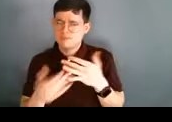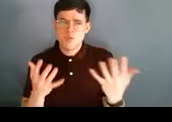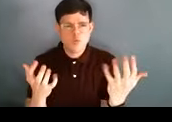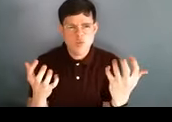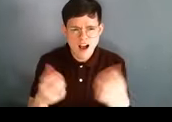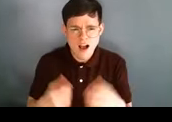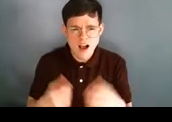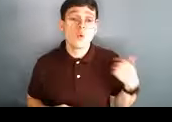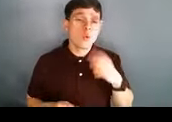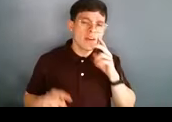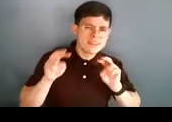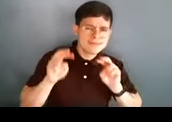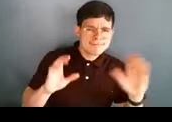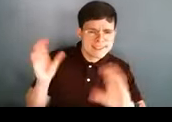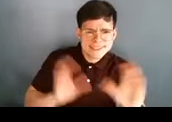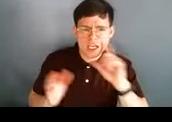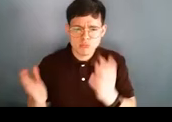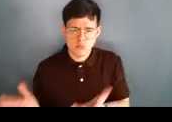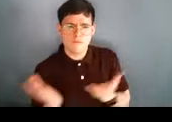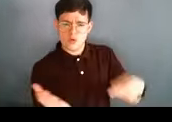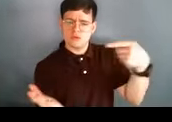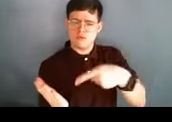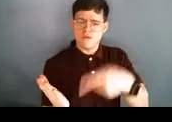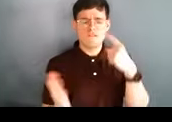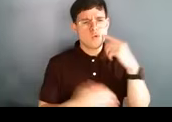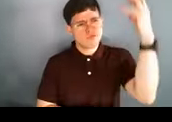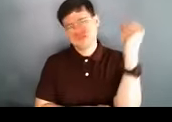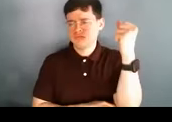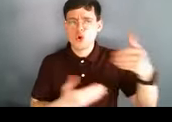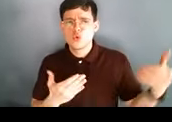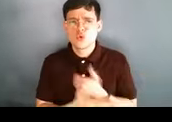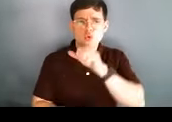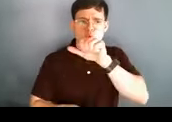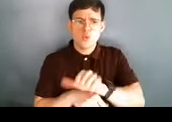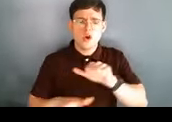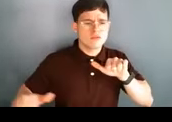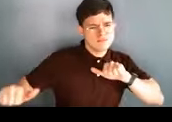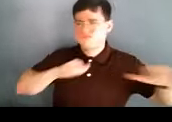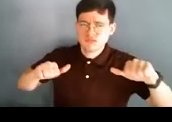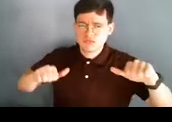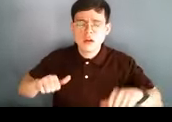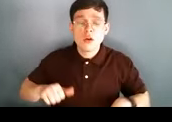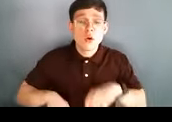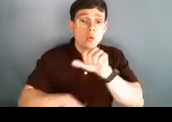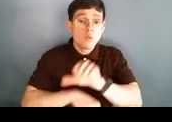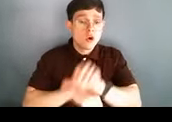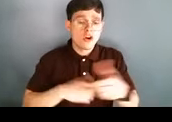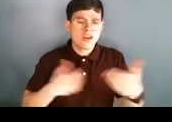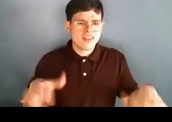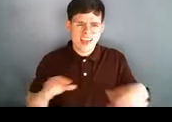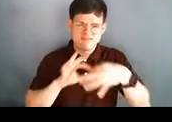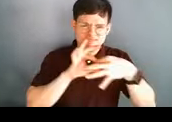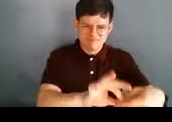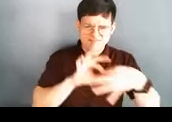seek proposals for groundbreaking new work, including but not limited to work that attends to the many relationships